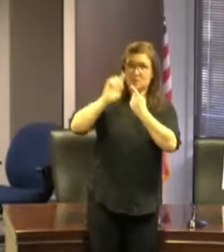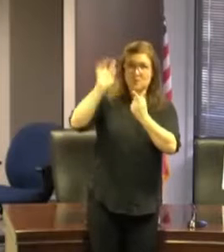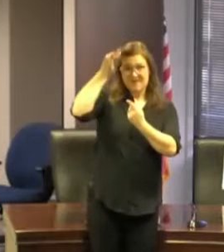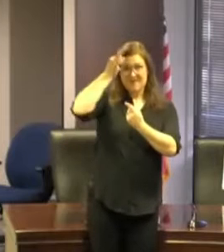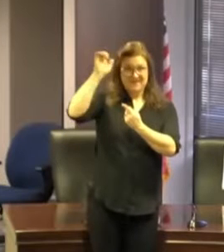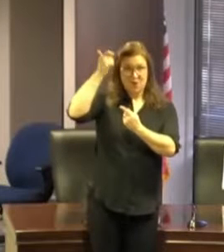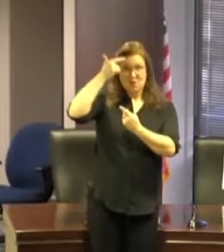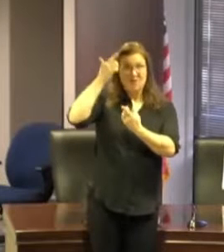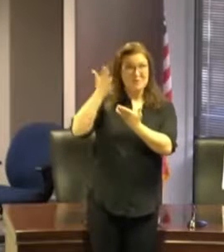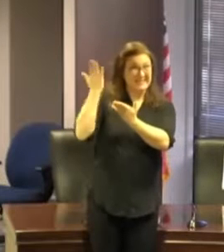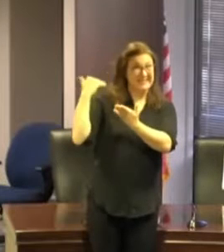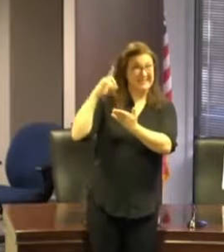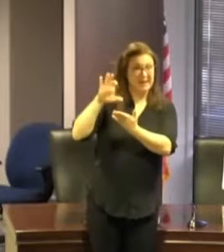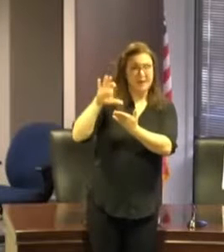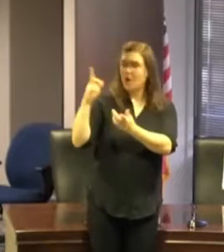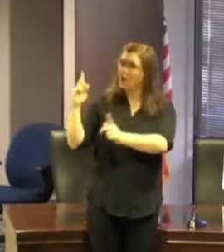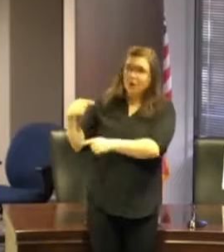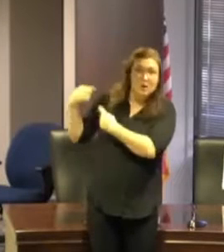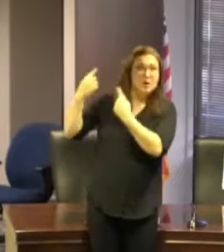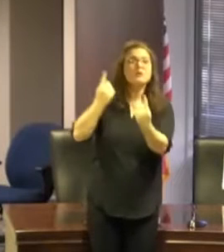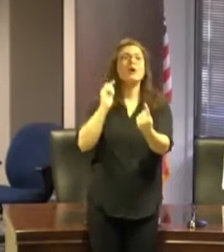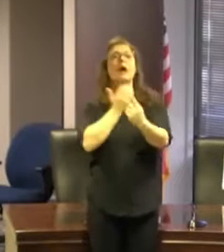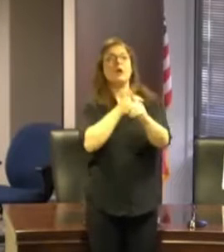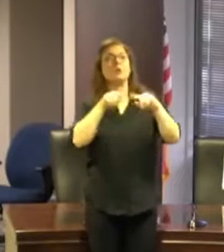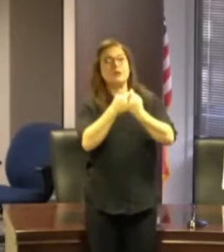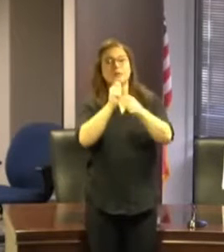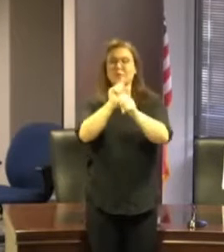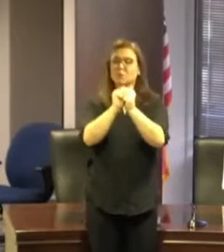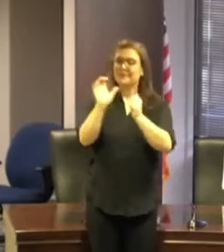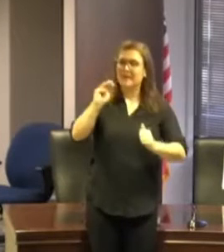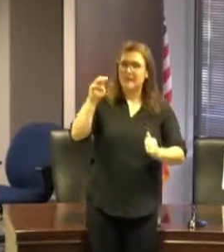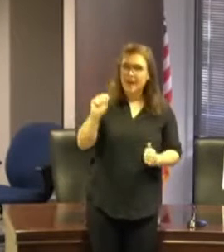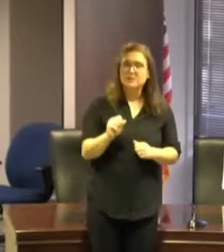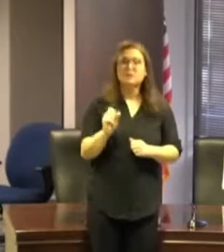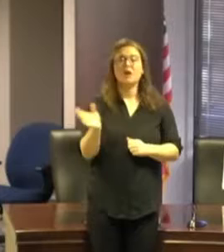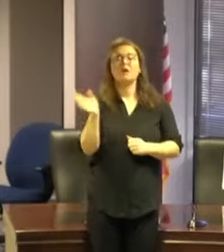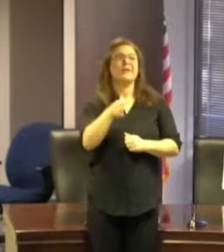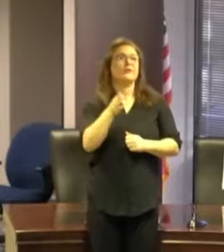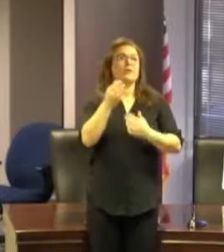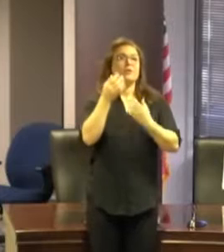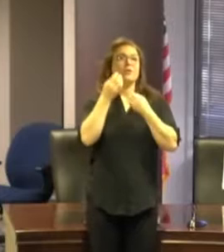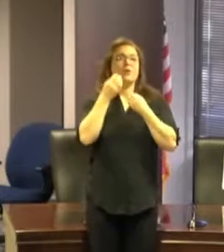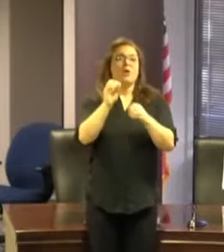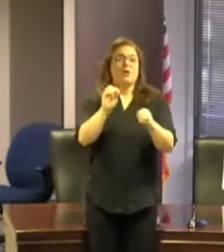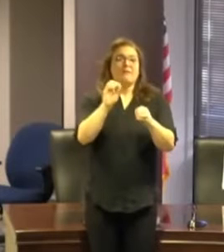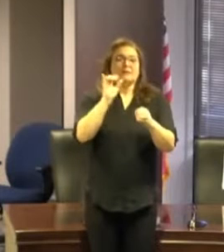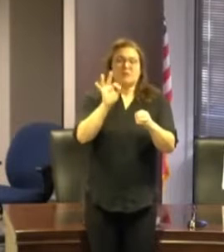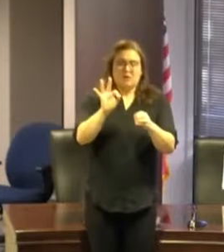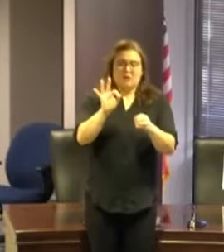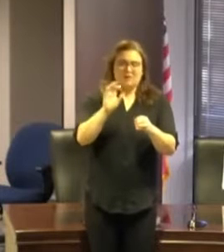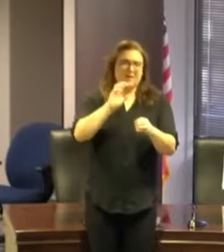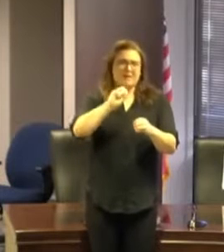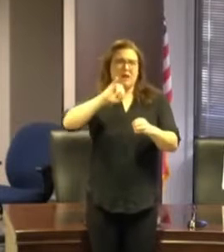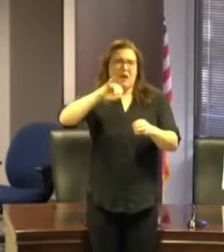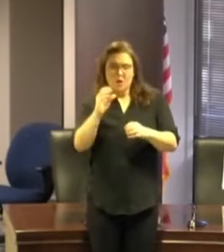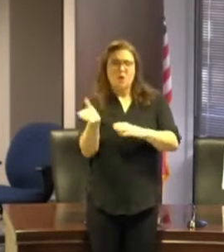team has continued to work collaboratively with CMS, the Office of SSIO, and the U.S. Treasury